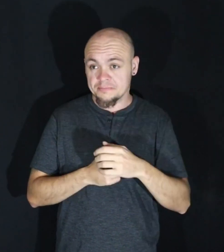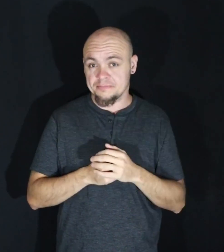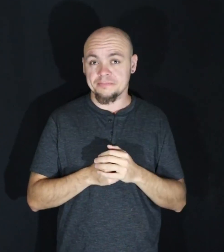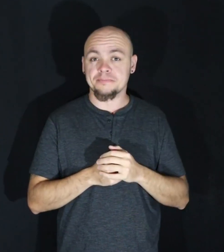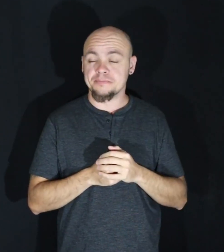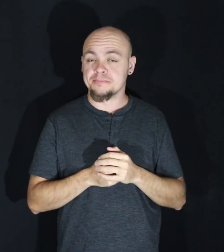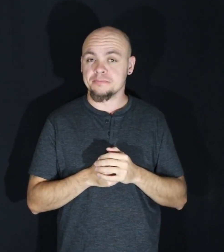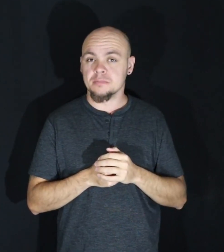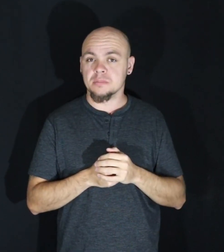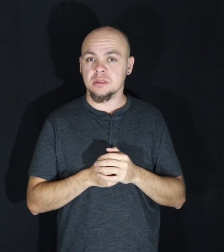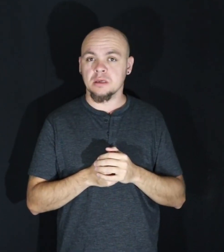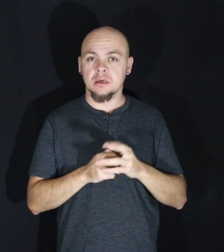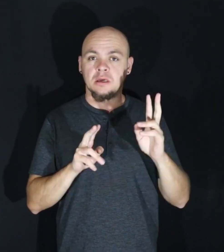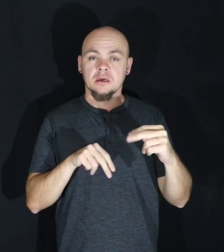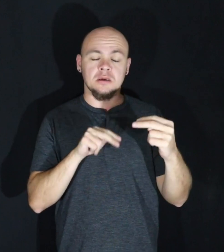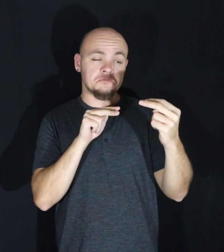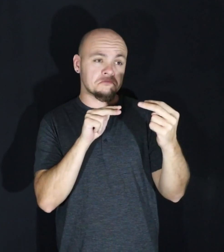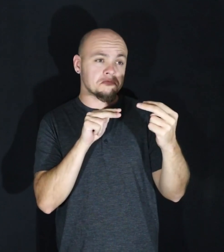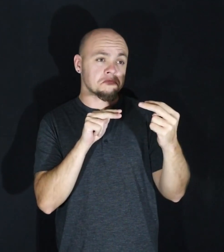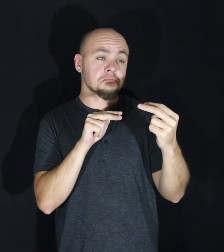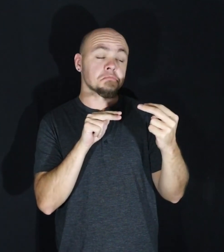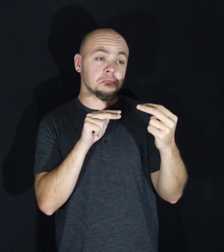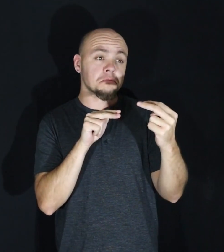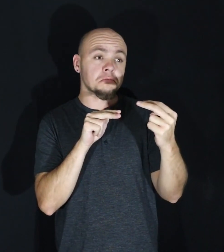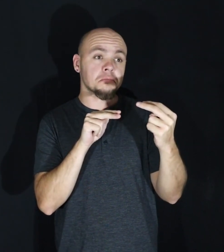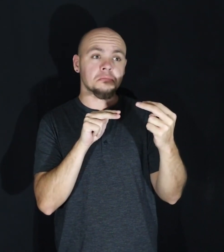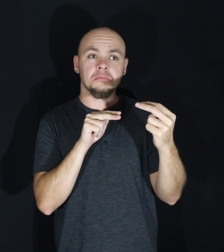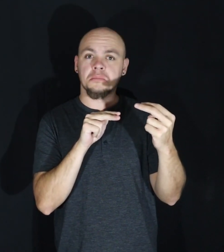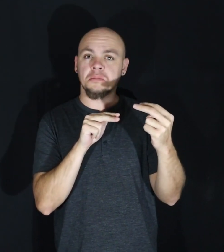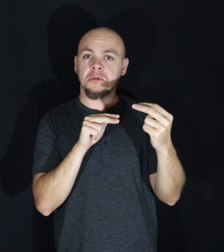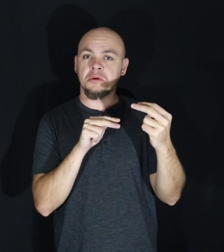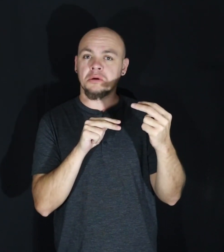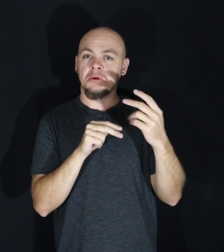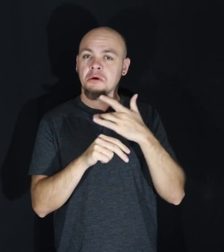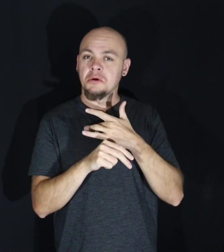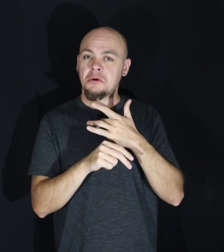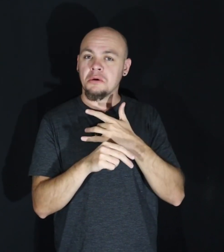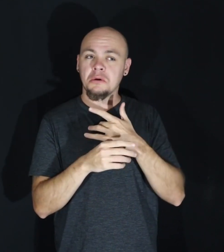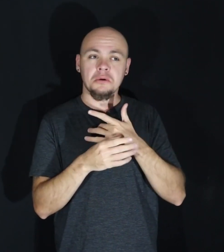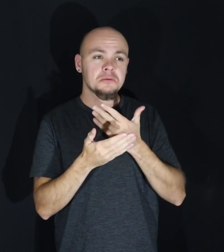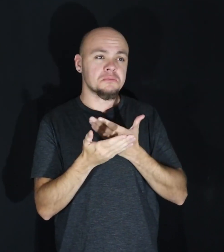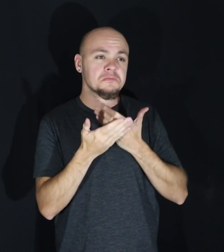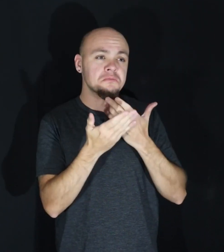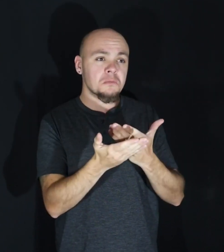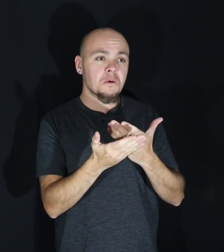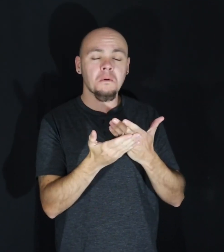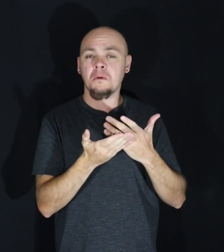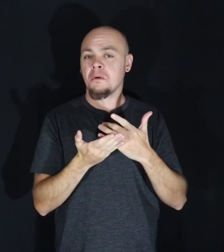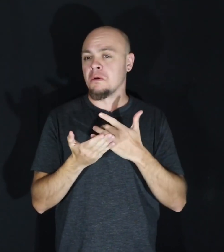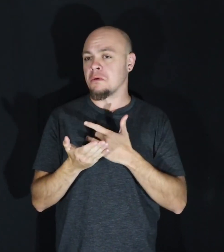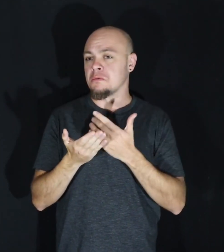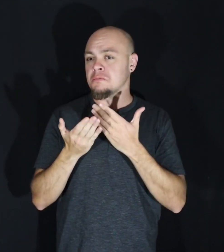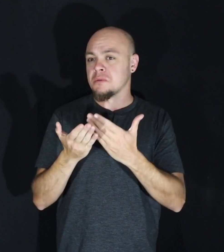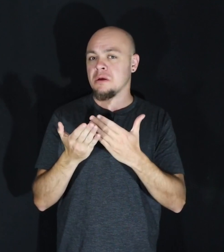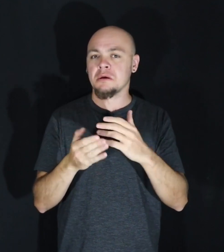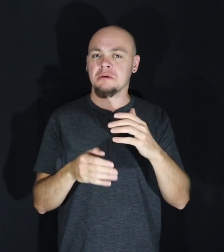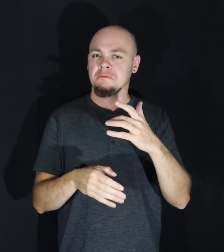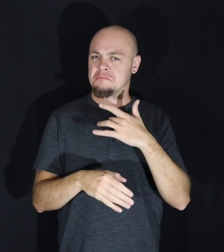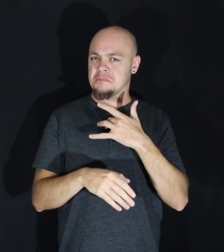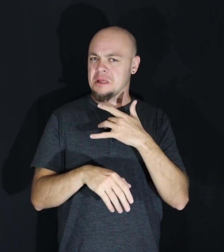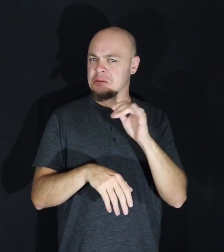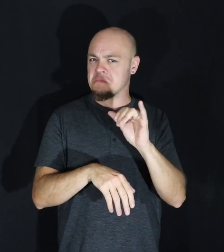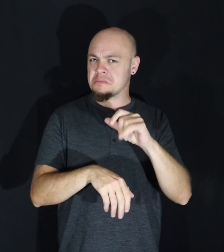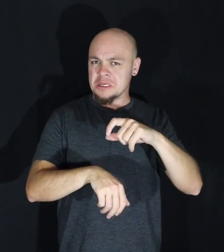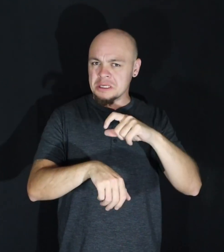And we both gazed at each other in sheer devotion. It almost felt like time stood still.